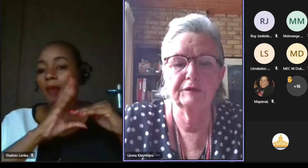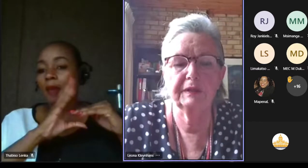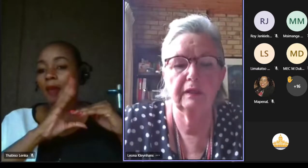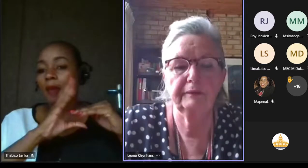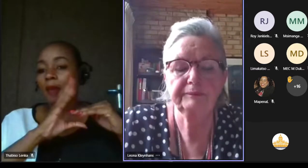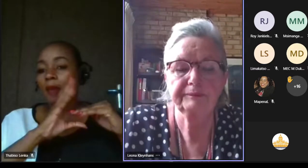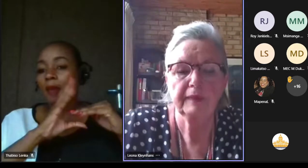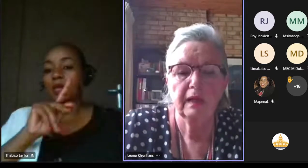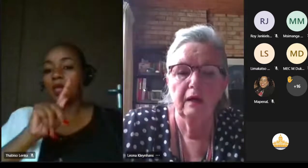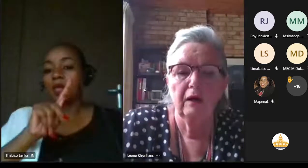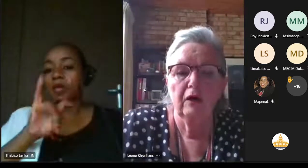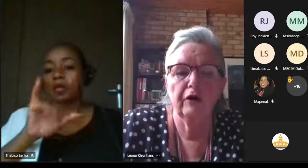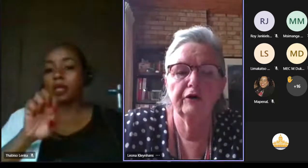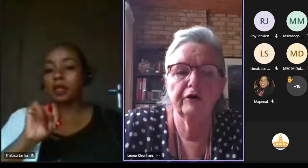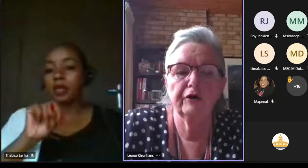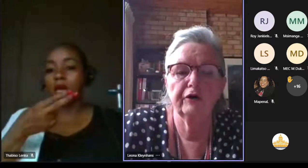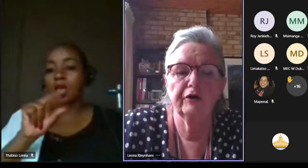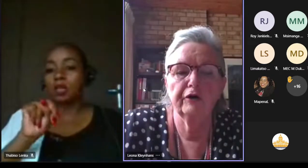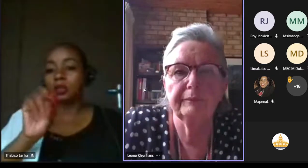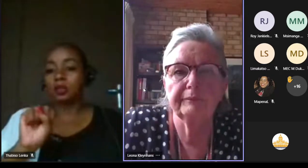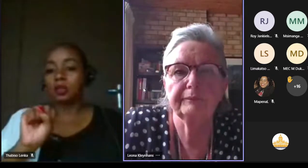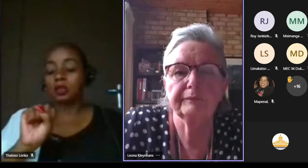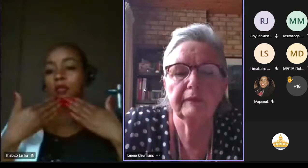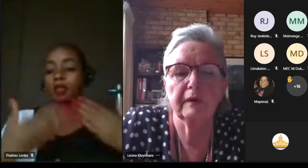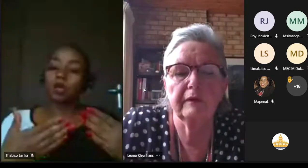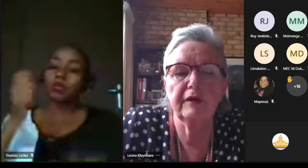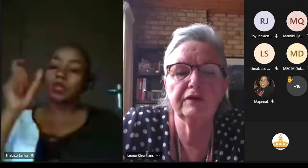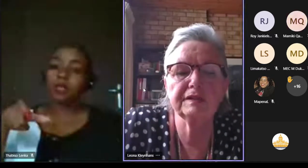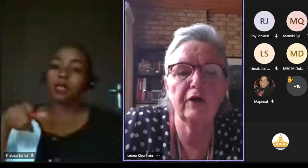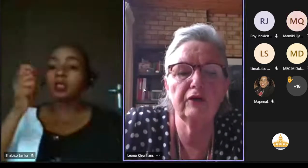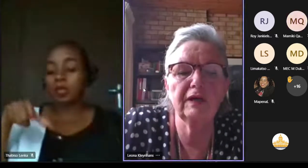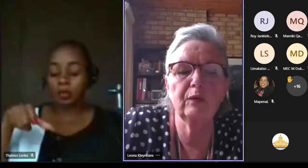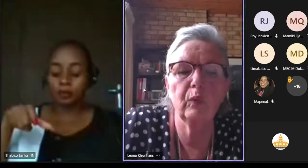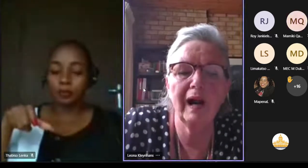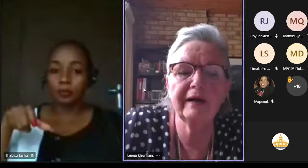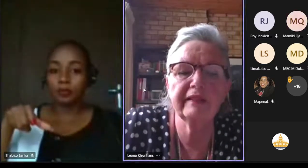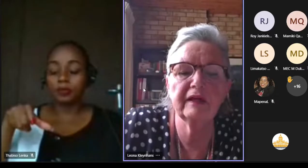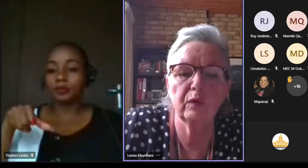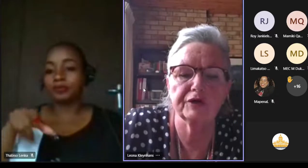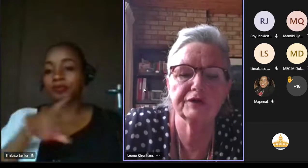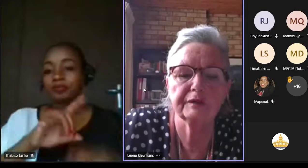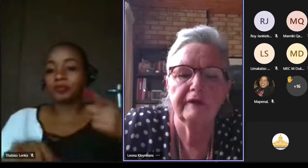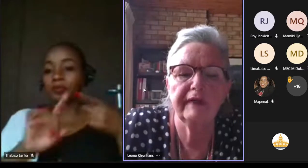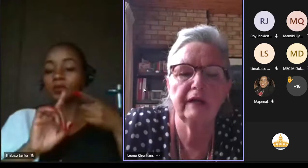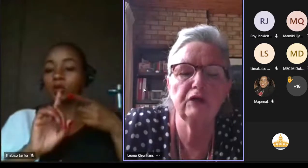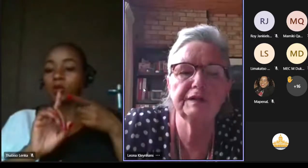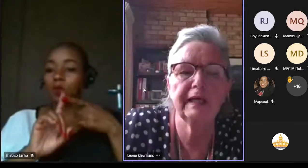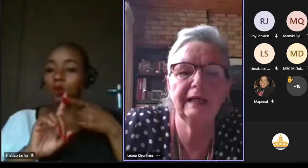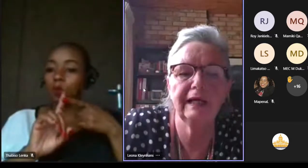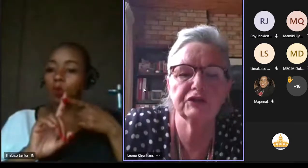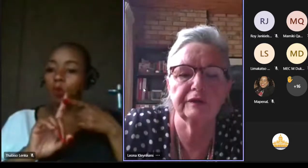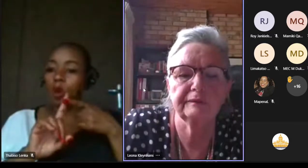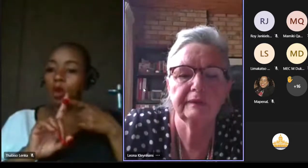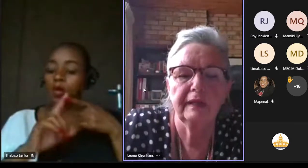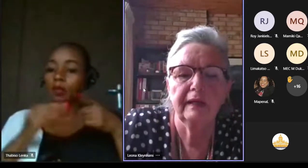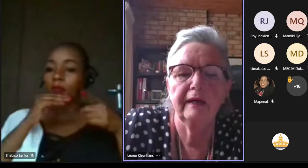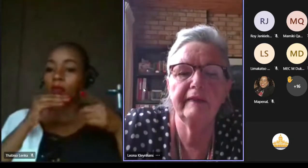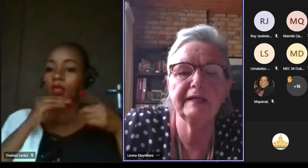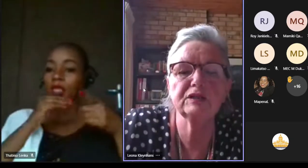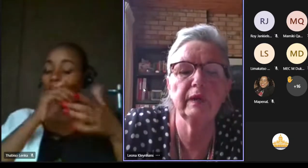Thank you, Speaker. Honorable Speaker, there is only one thing worse than losing an